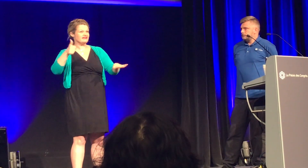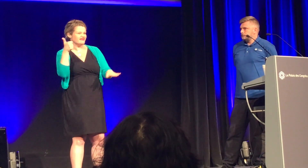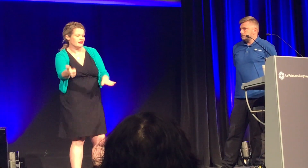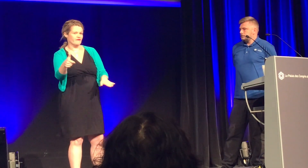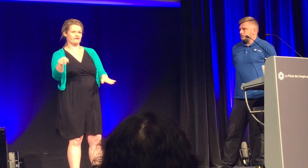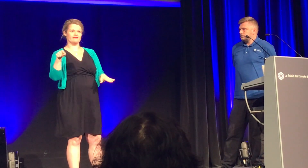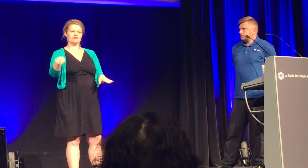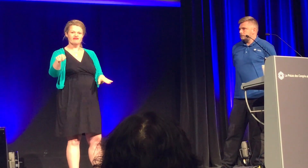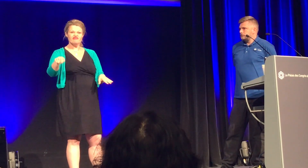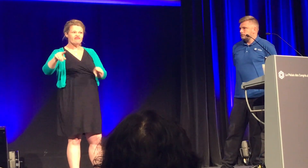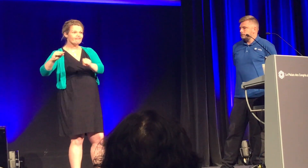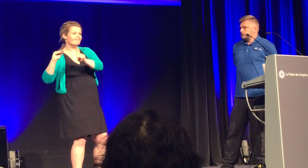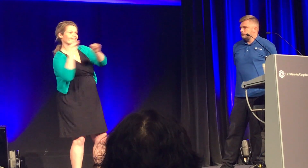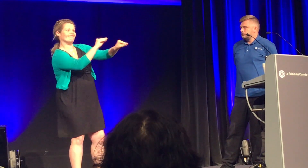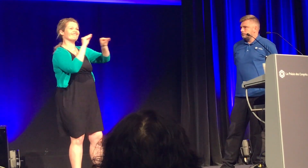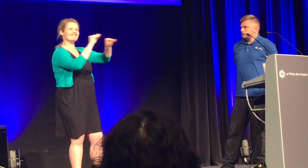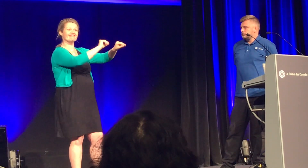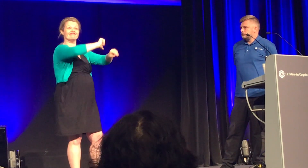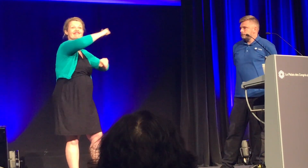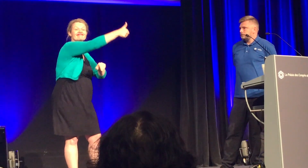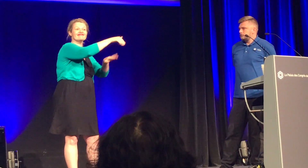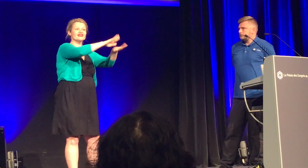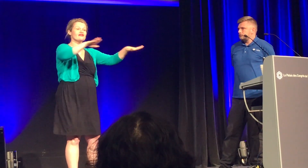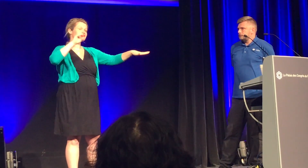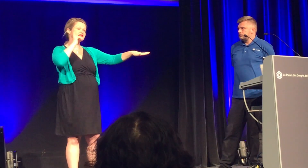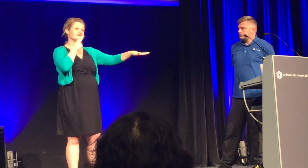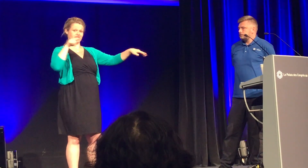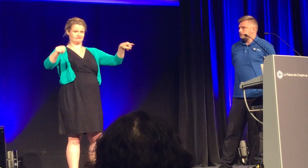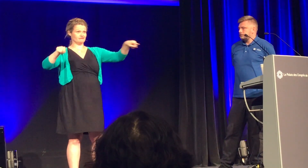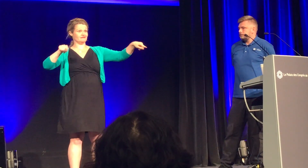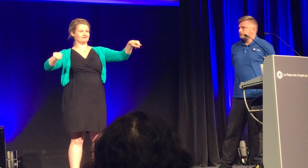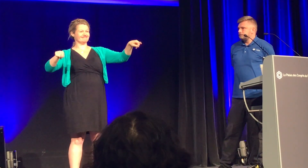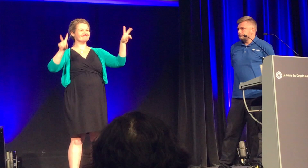themselves have been a valuable asset to this project. They've been